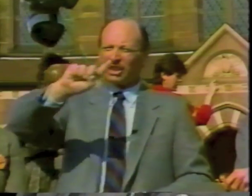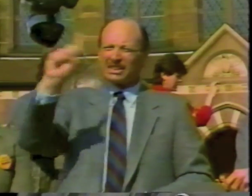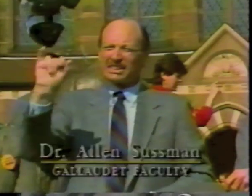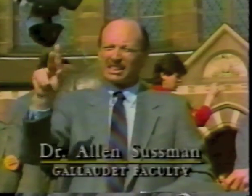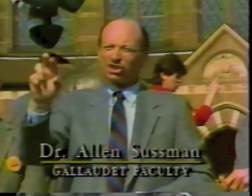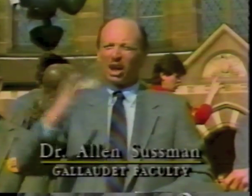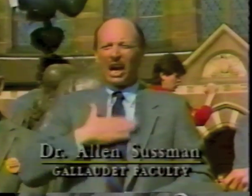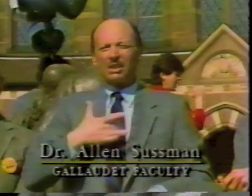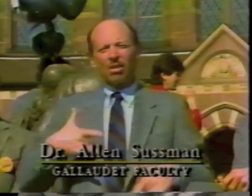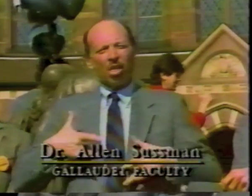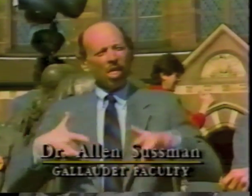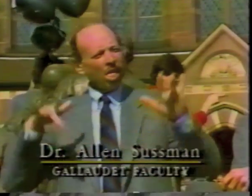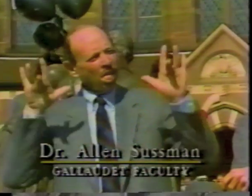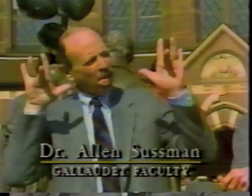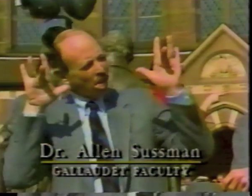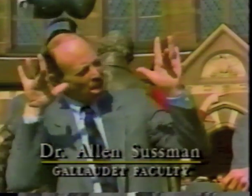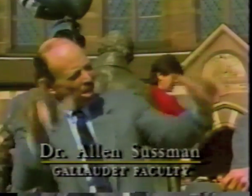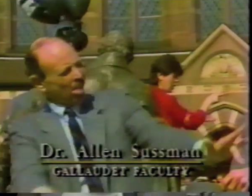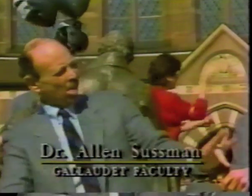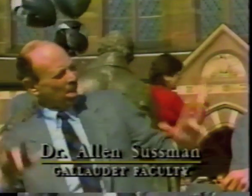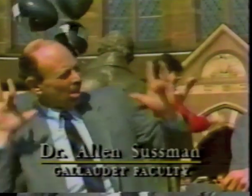cannot sign.